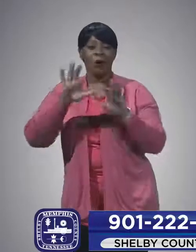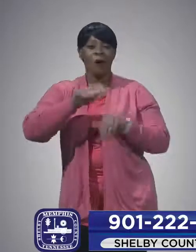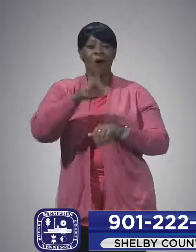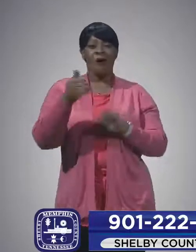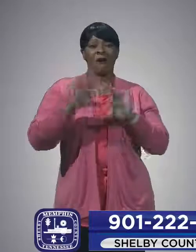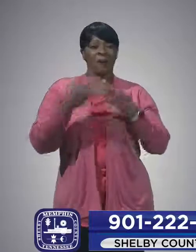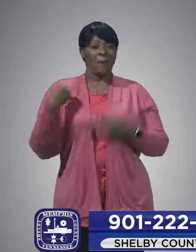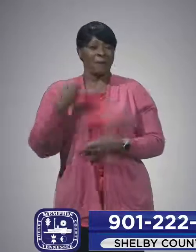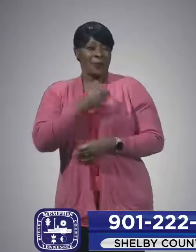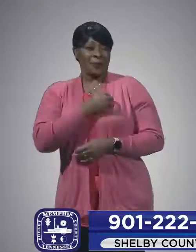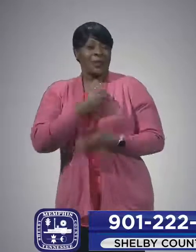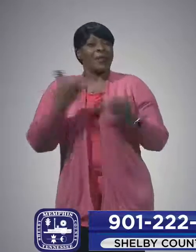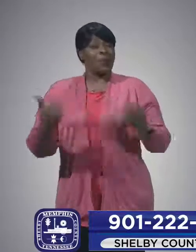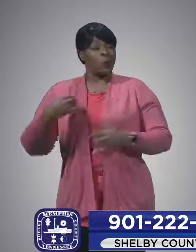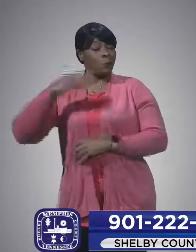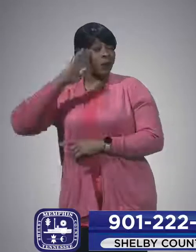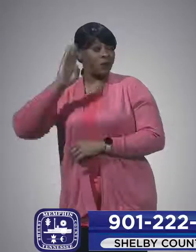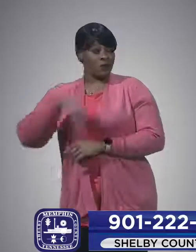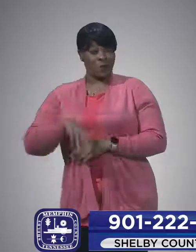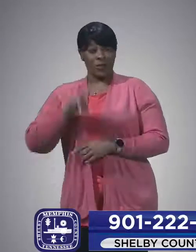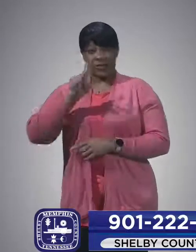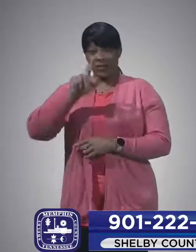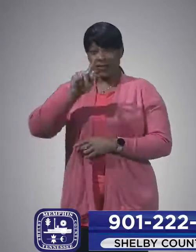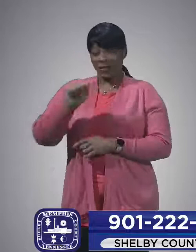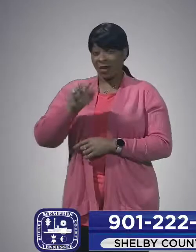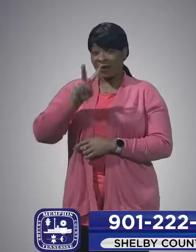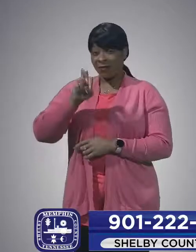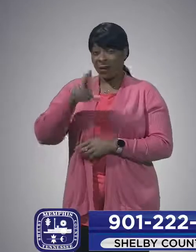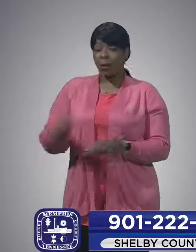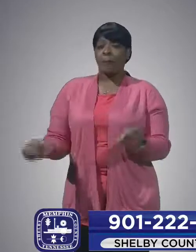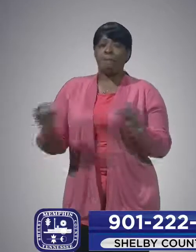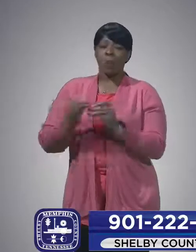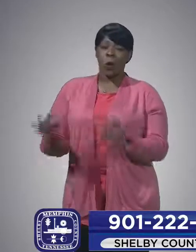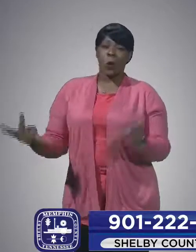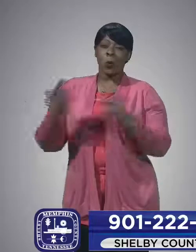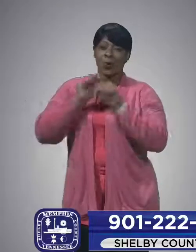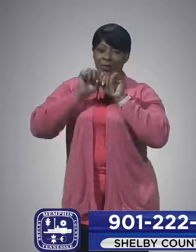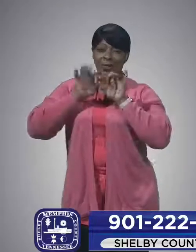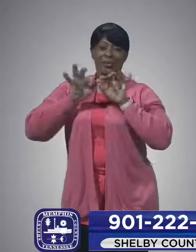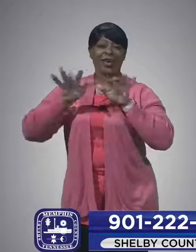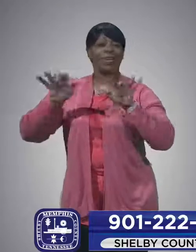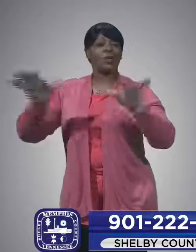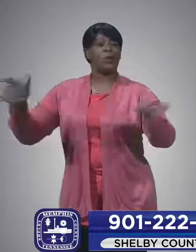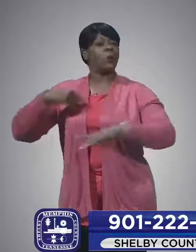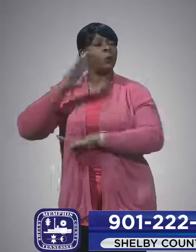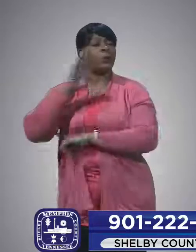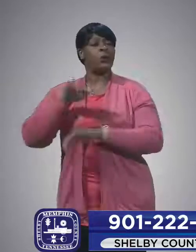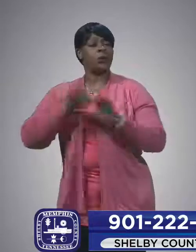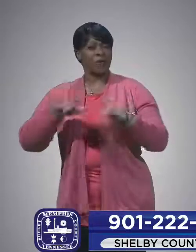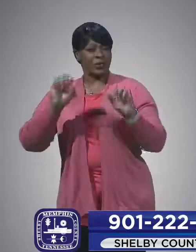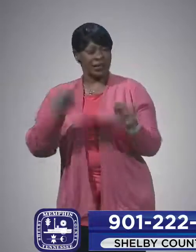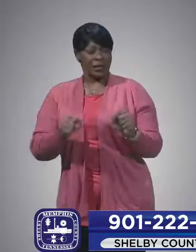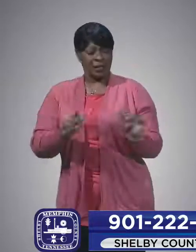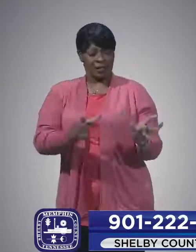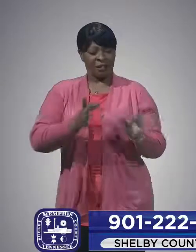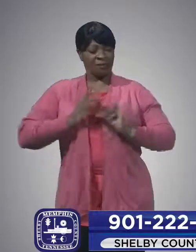family members. We know that Delta variant is more contagious, and as such, we know that children can bring it home and they can